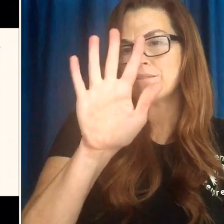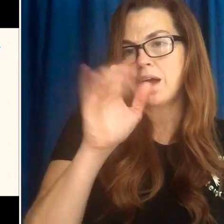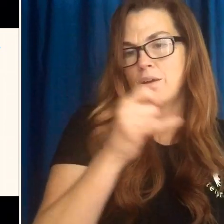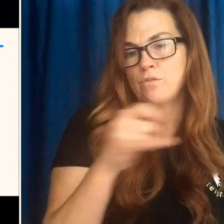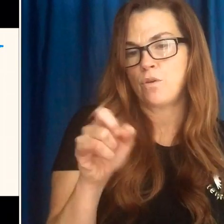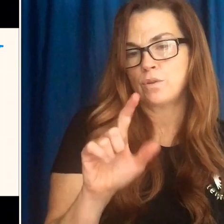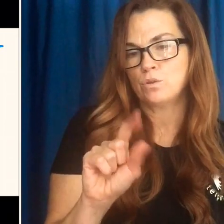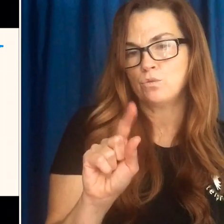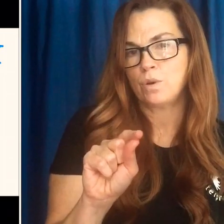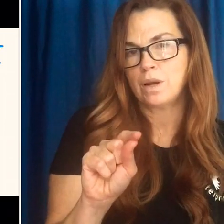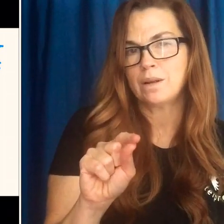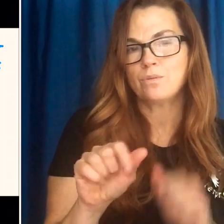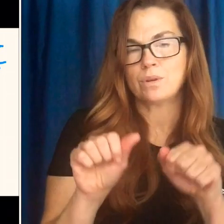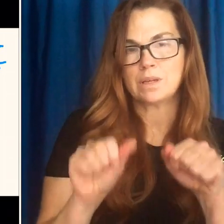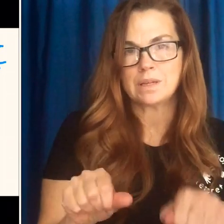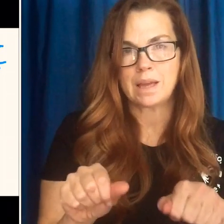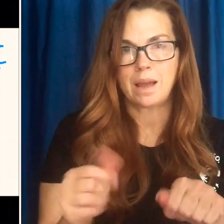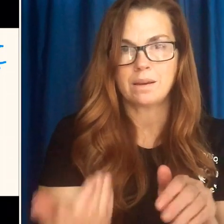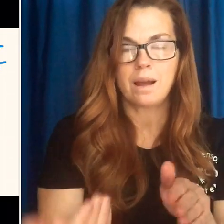by 5.